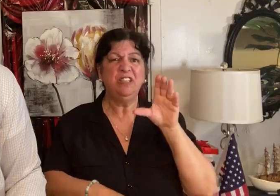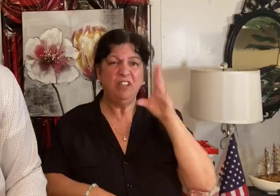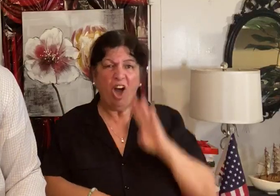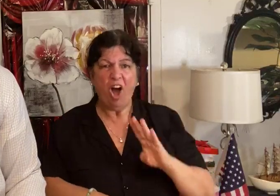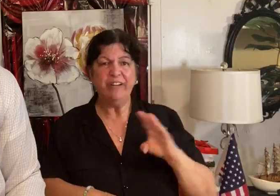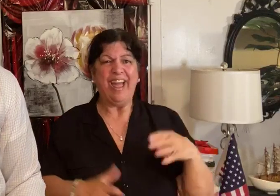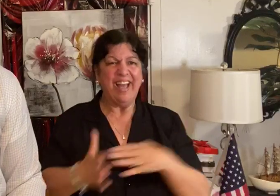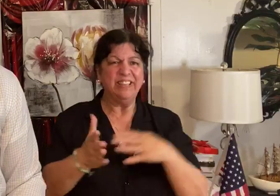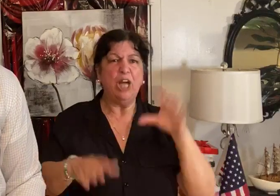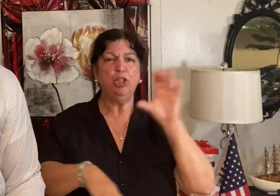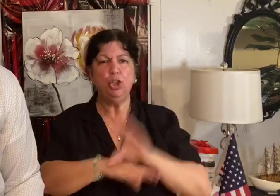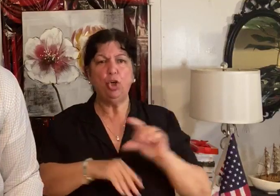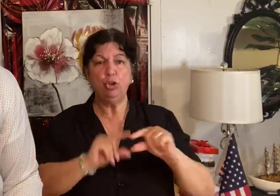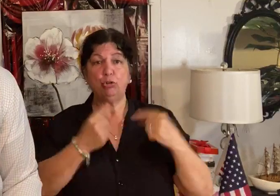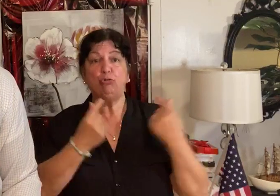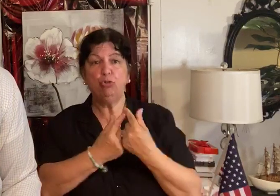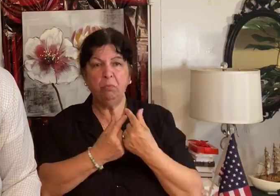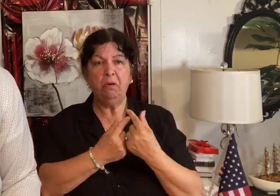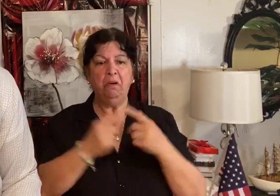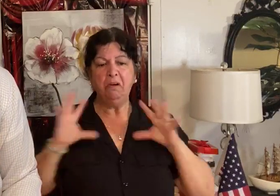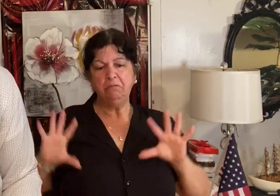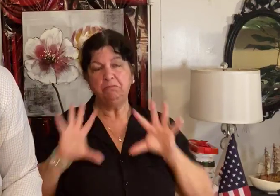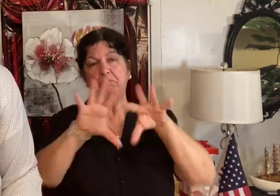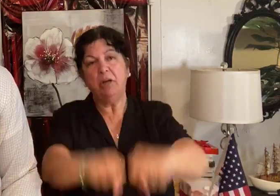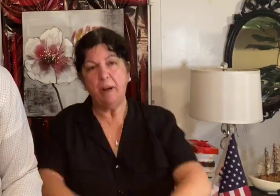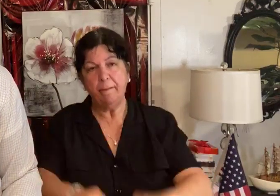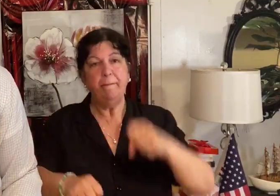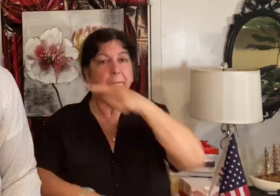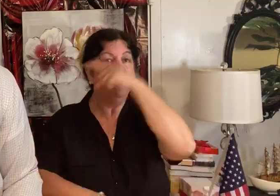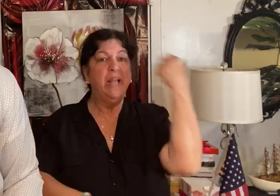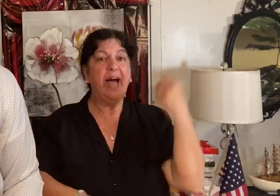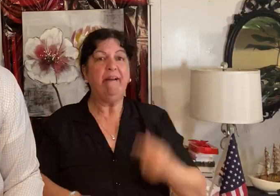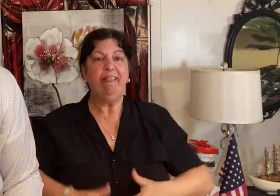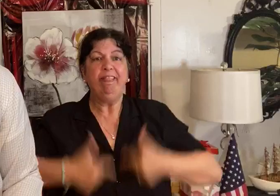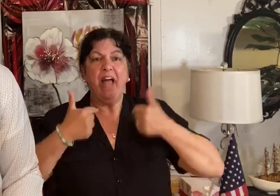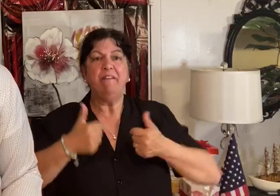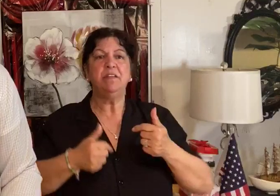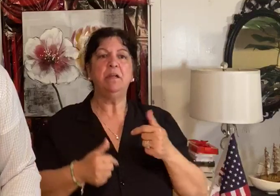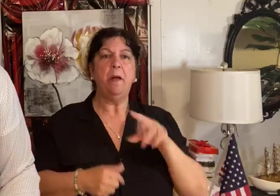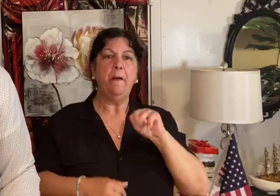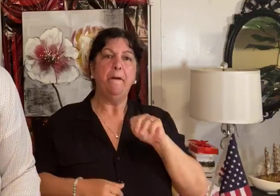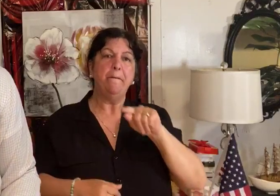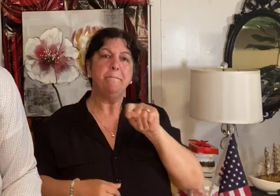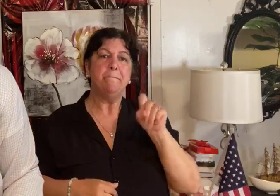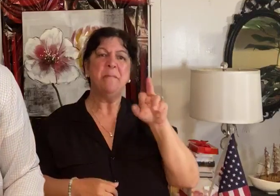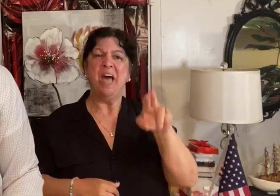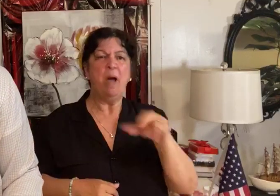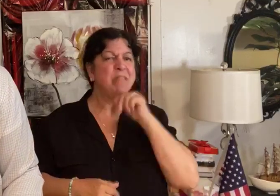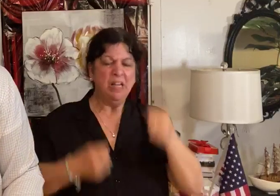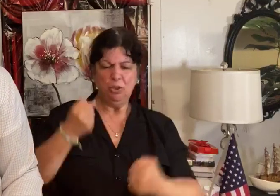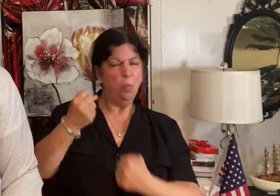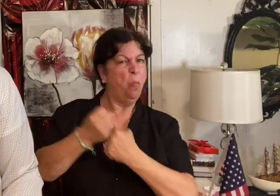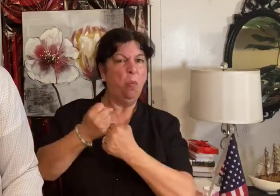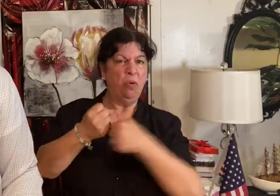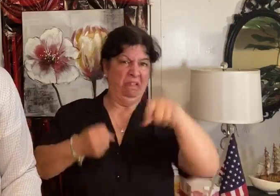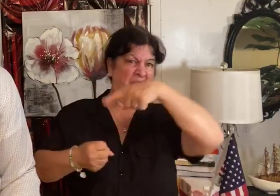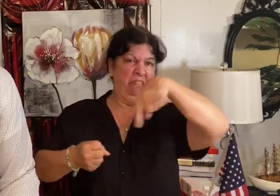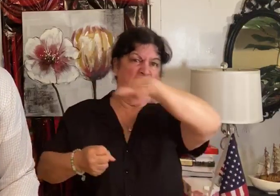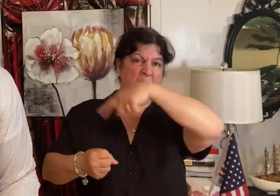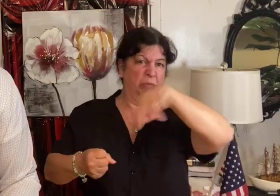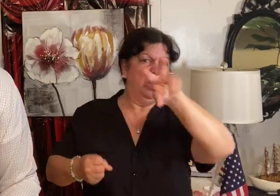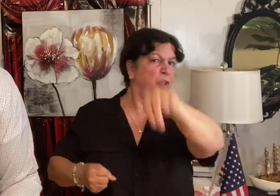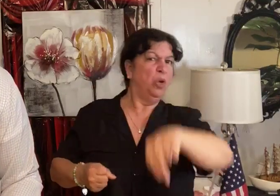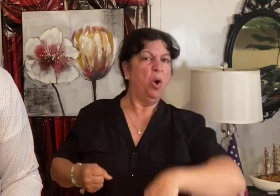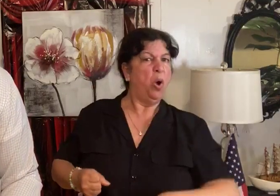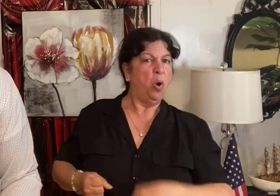crowd has taken over Black Lives Matter. And so I'm not supporting that. I'm not supporting this